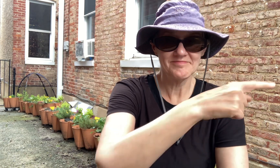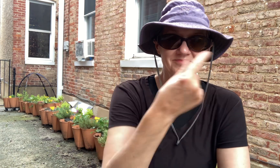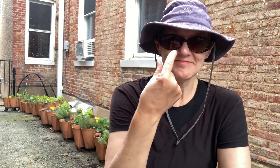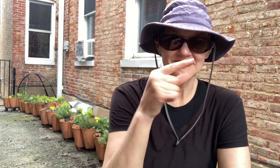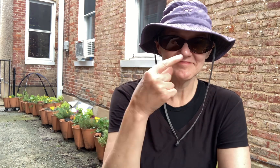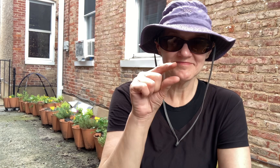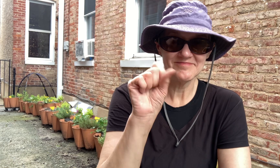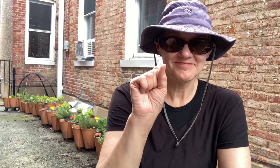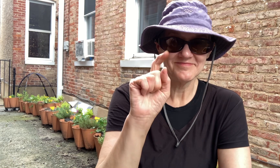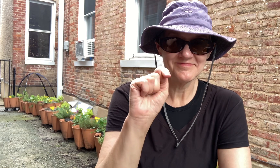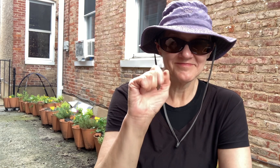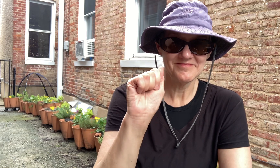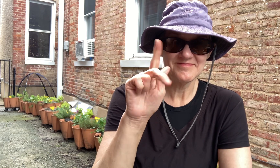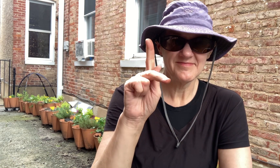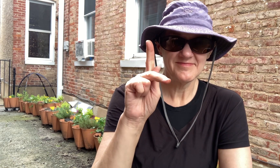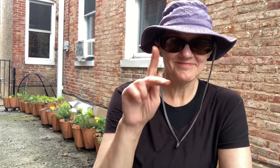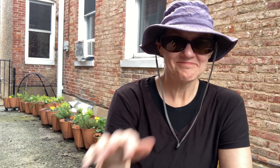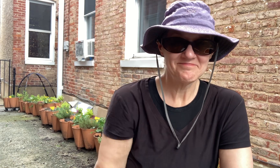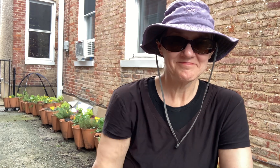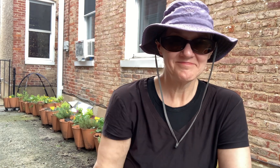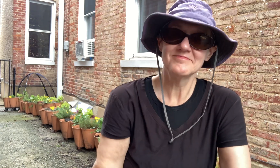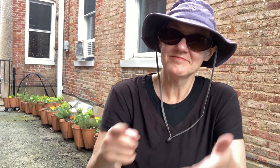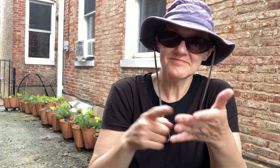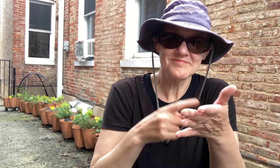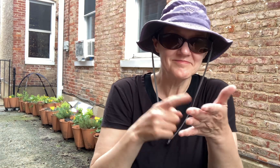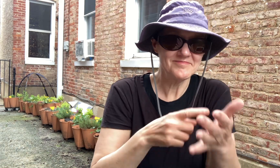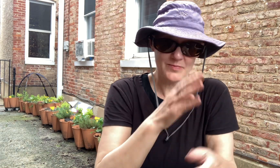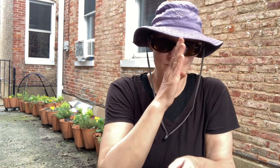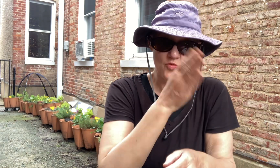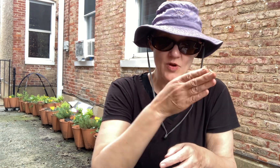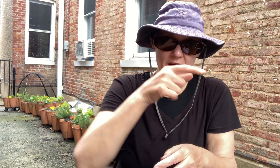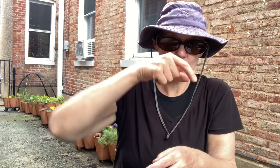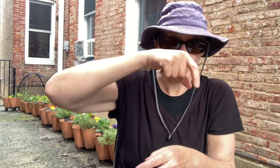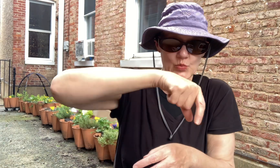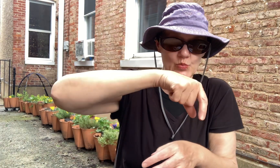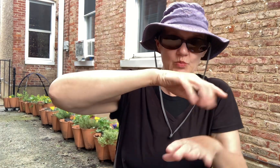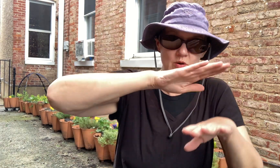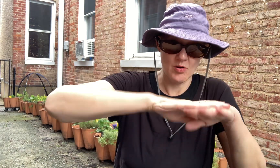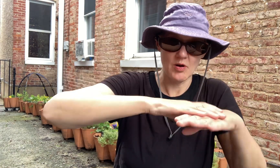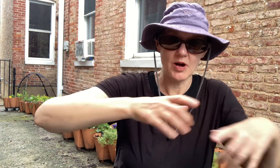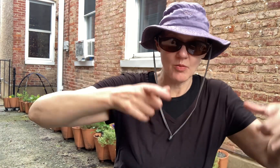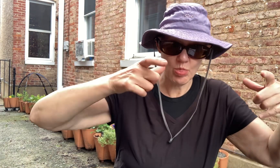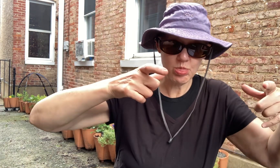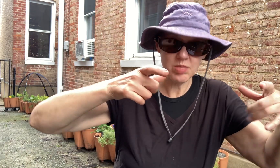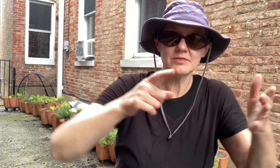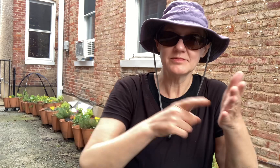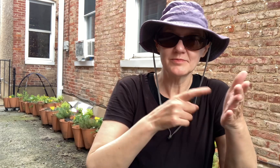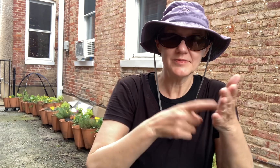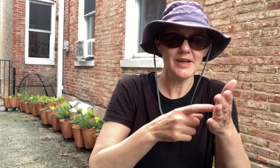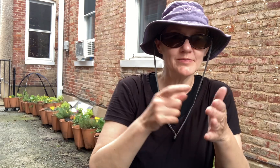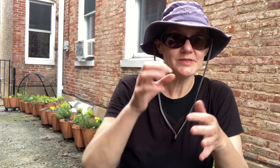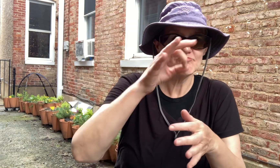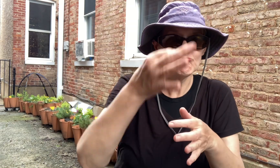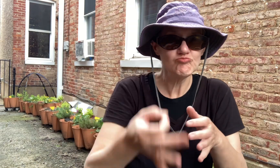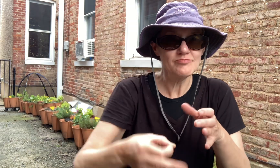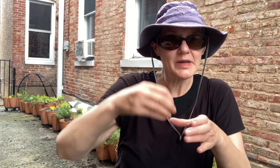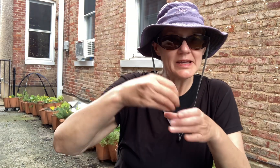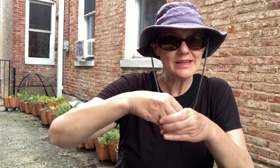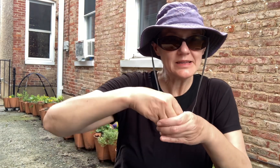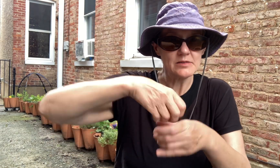AC into the GreenStalks. That's how I water them. Sometimes I put the tube directly in the GreenStalk, and